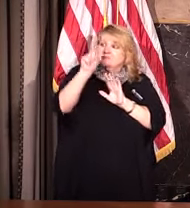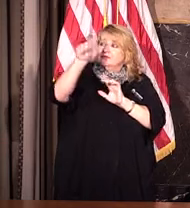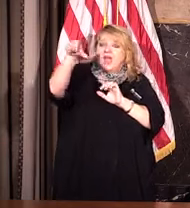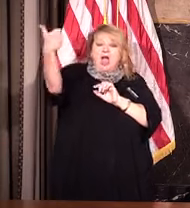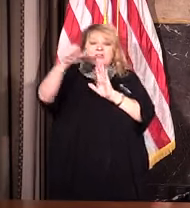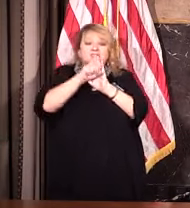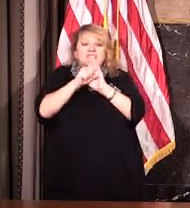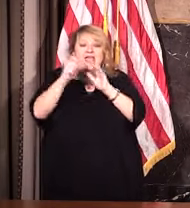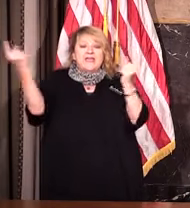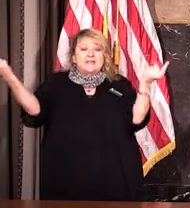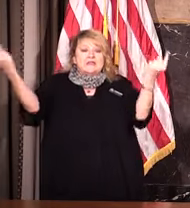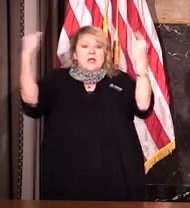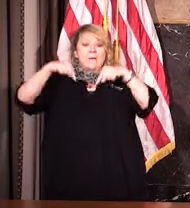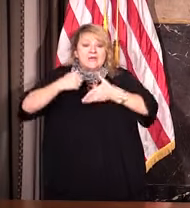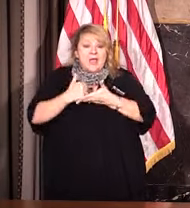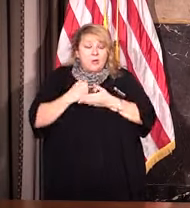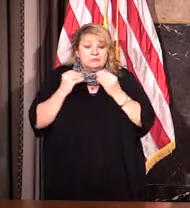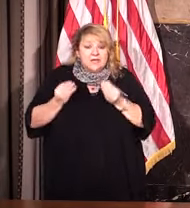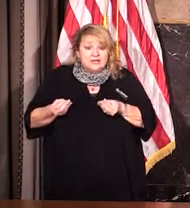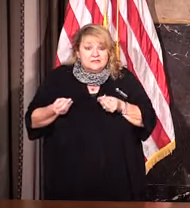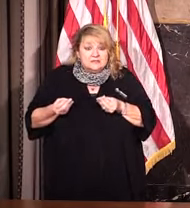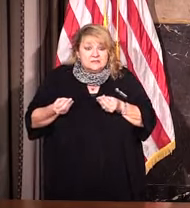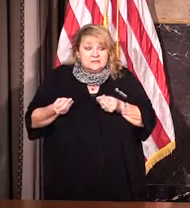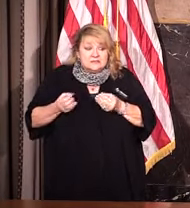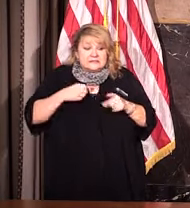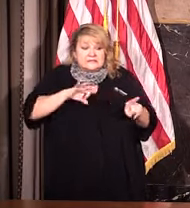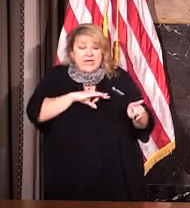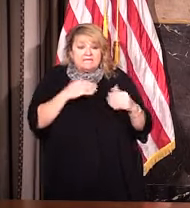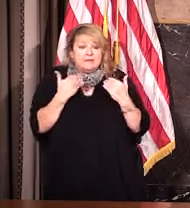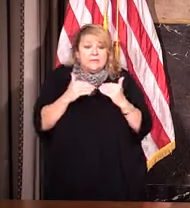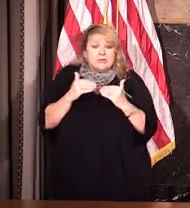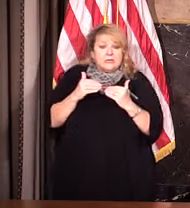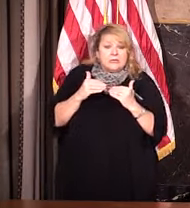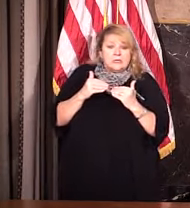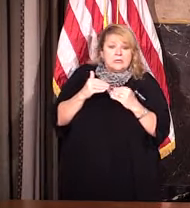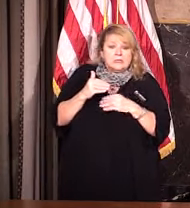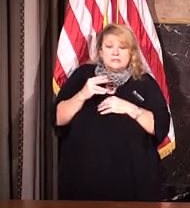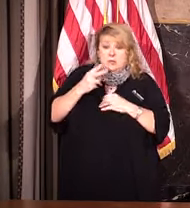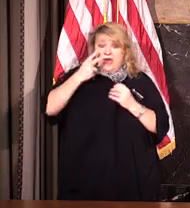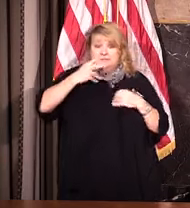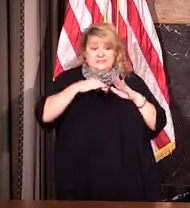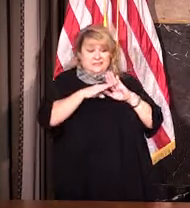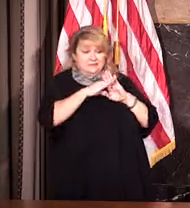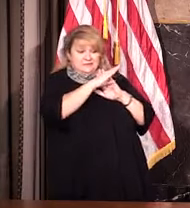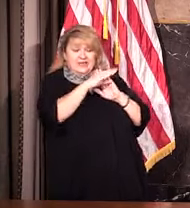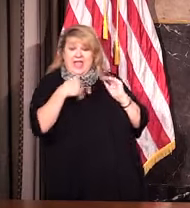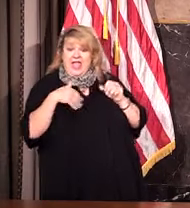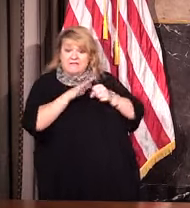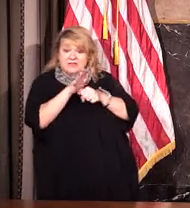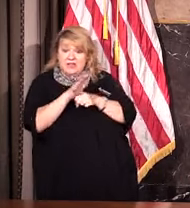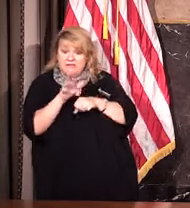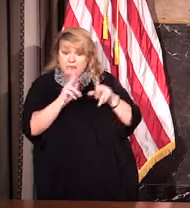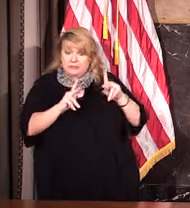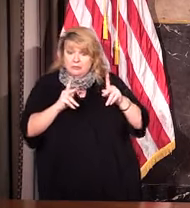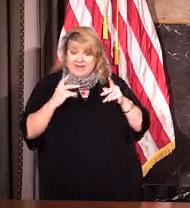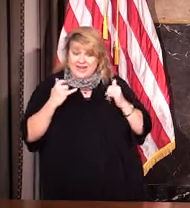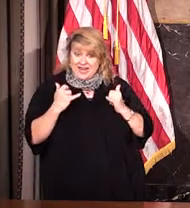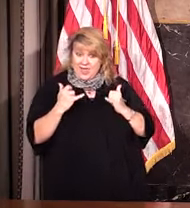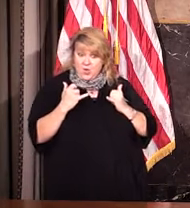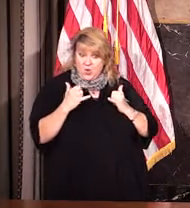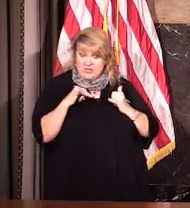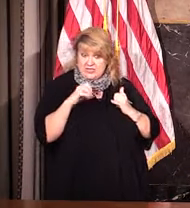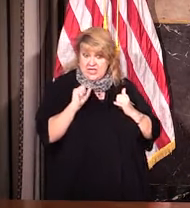open beds, there's a limit. So, as of today, seeing the surge, do we have enough? Yes.